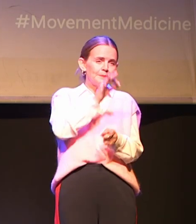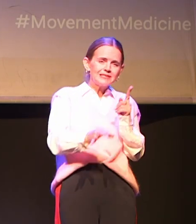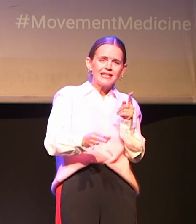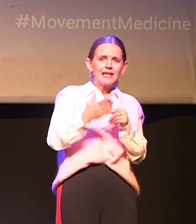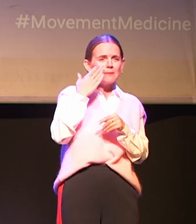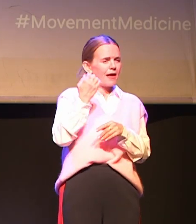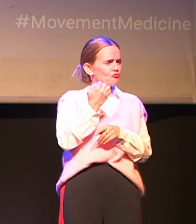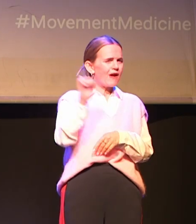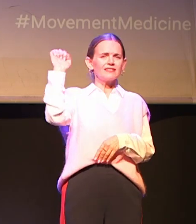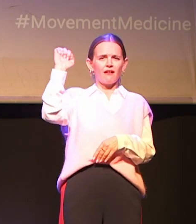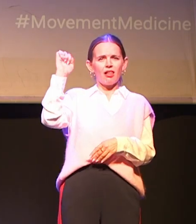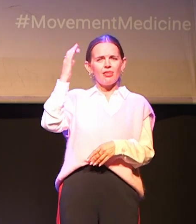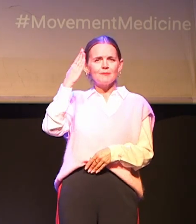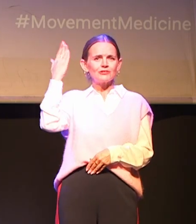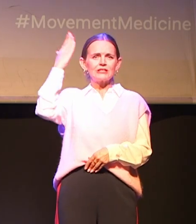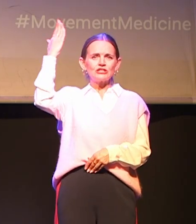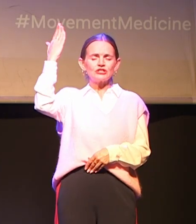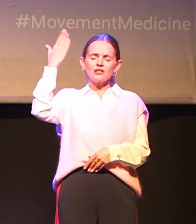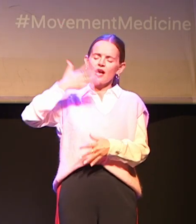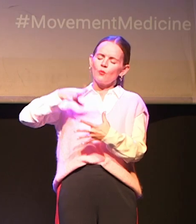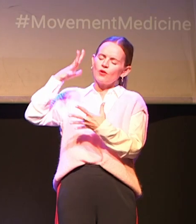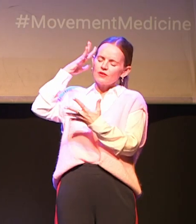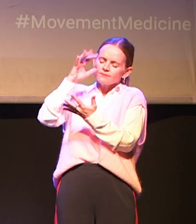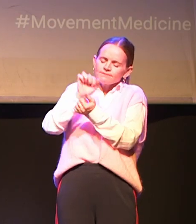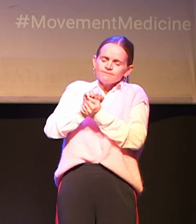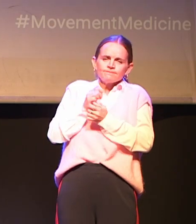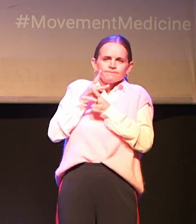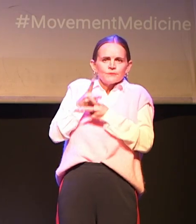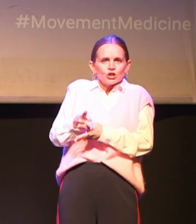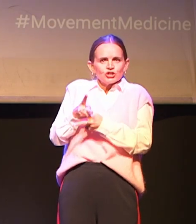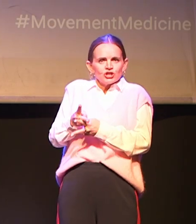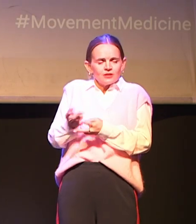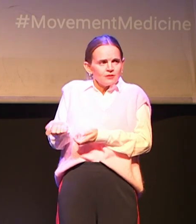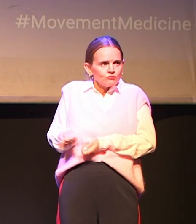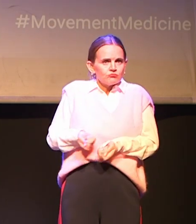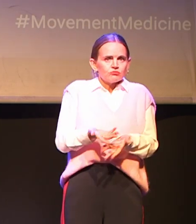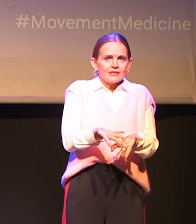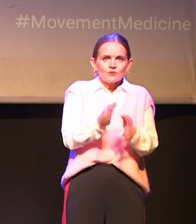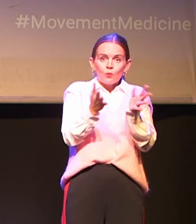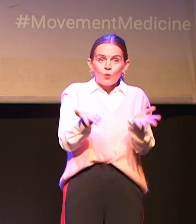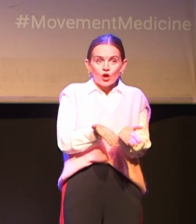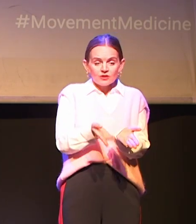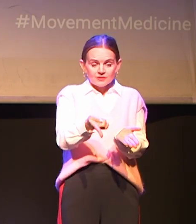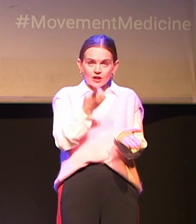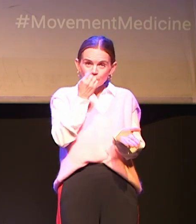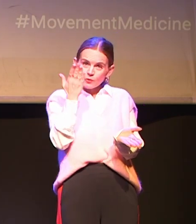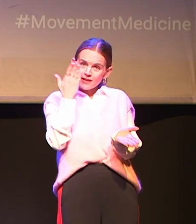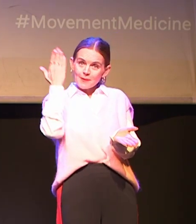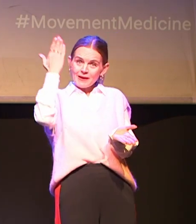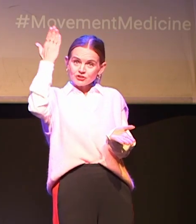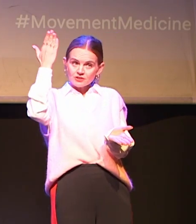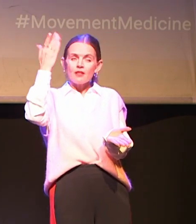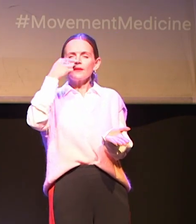imagination. I want to hold that and nurture that and bring that into the world so that we can then imagine and we can practice from the place of our